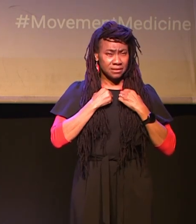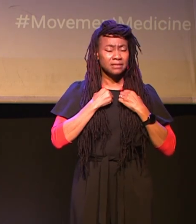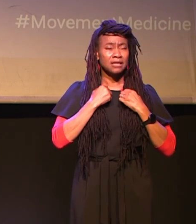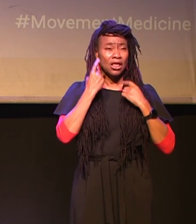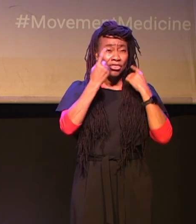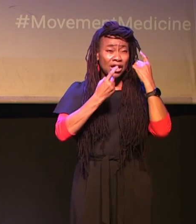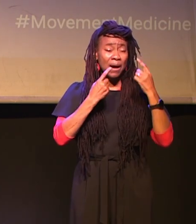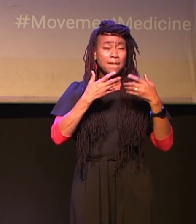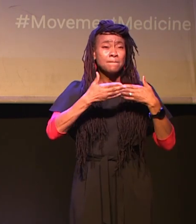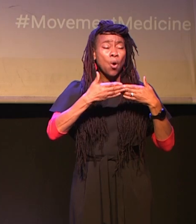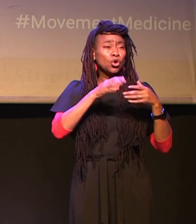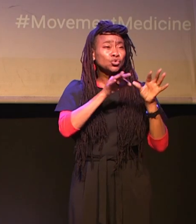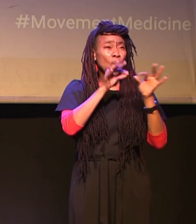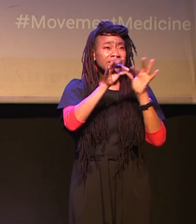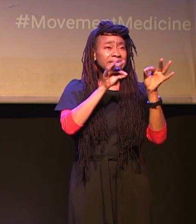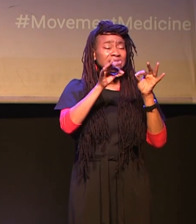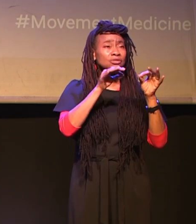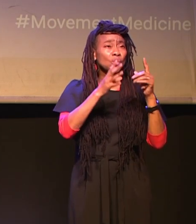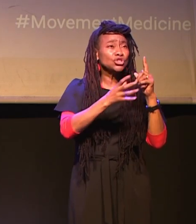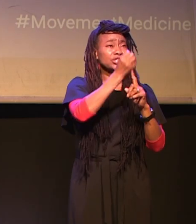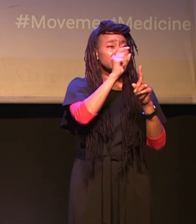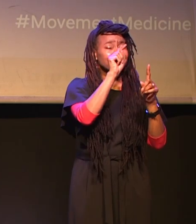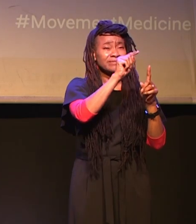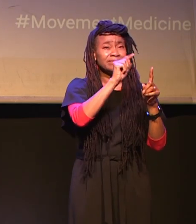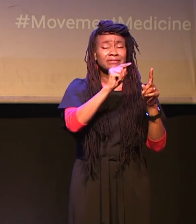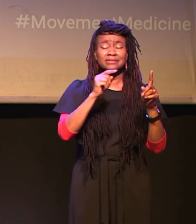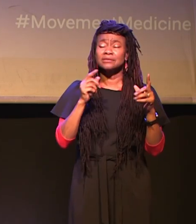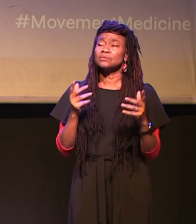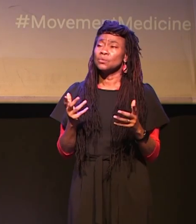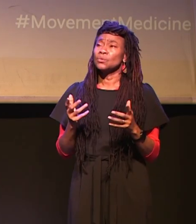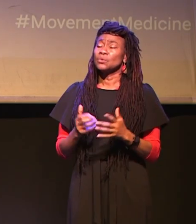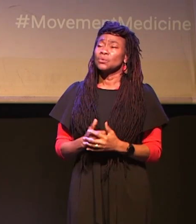And a particular thing that I'm really